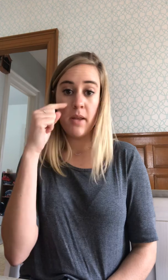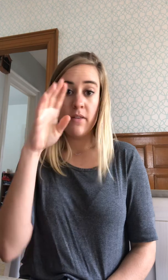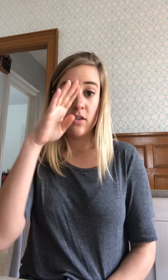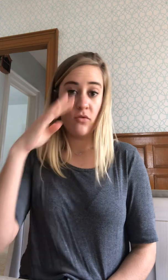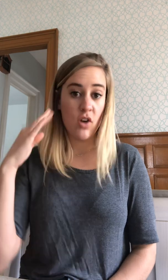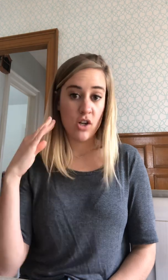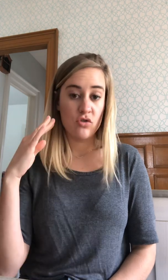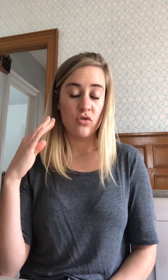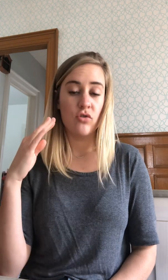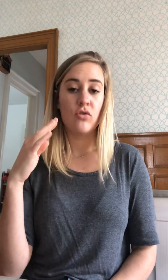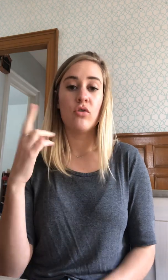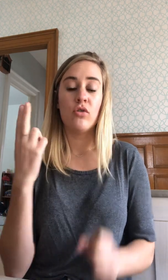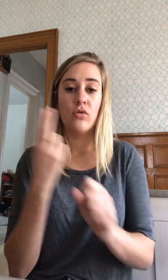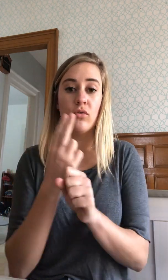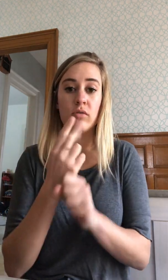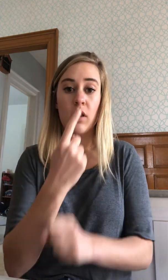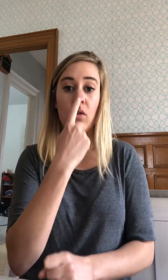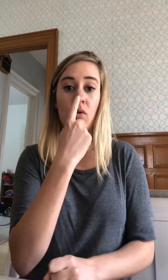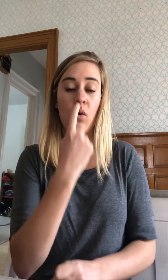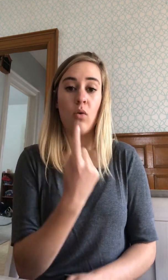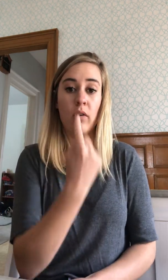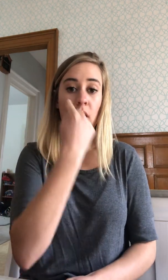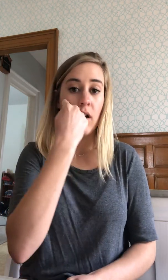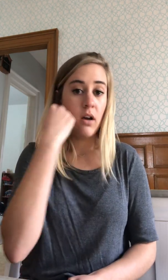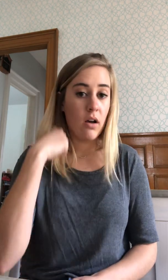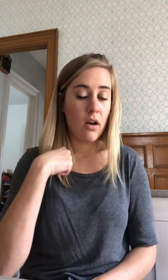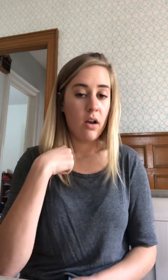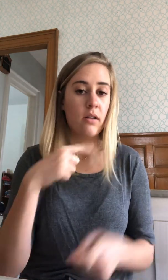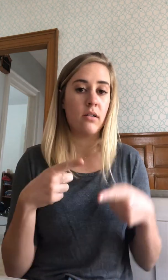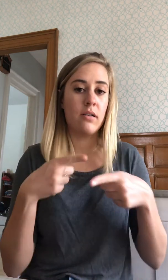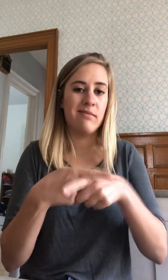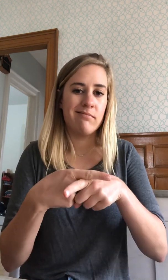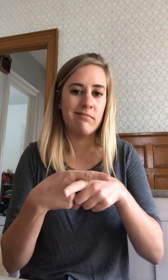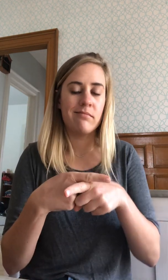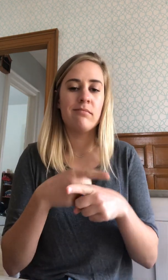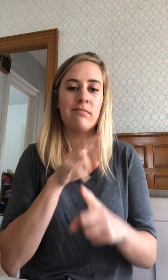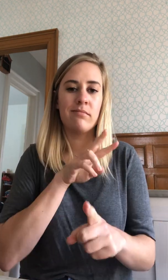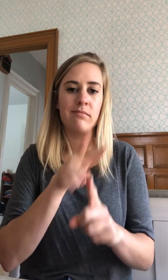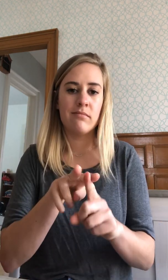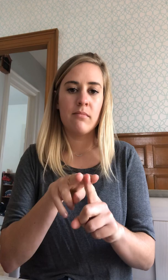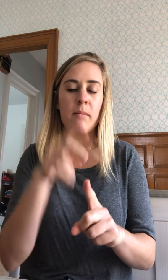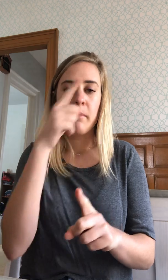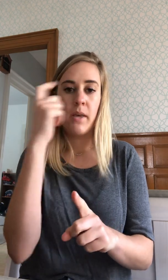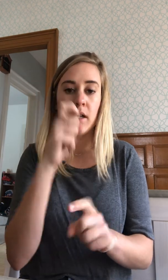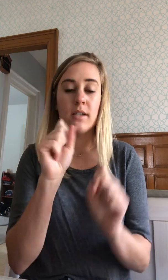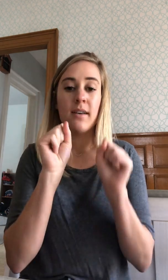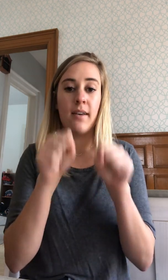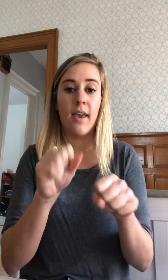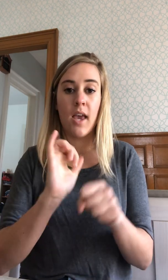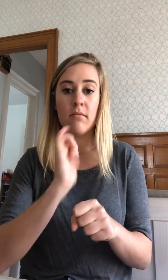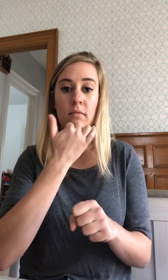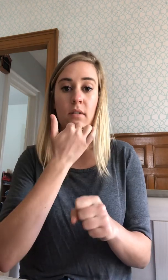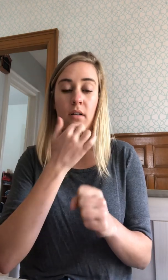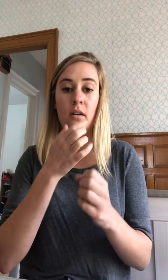a breathing tube through the nose is contraindicated because it can be directed through the fracture